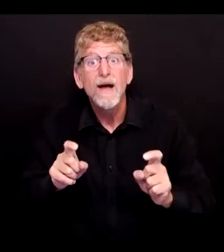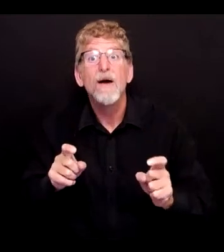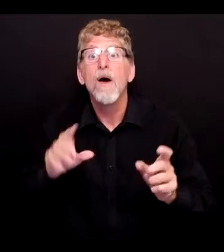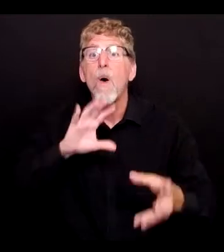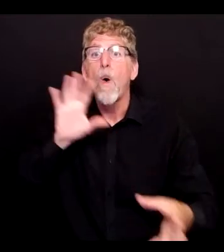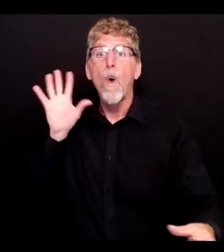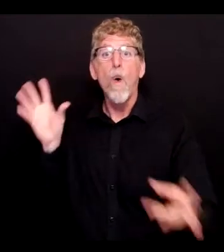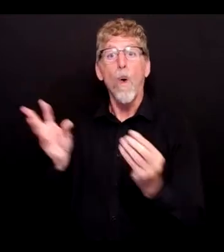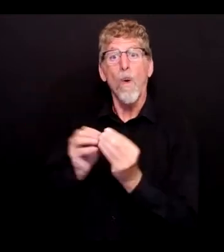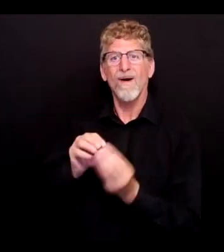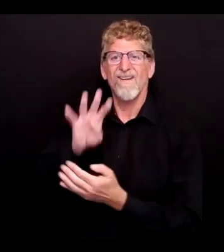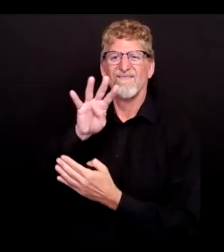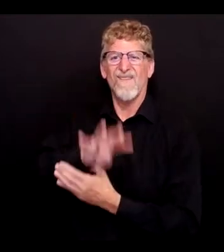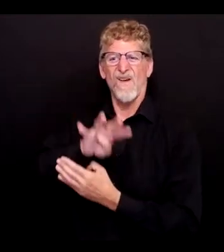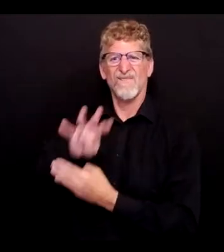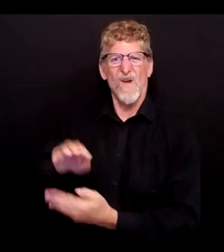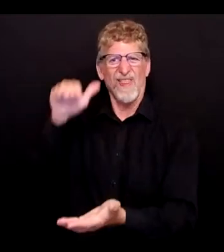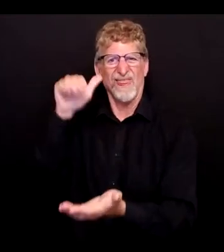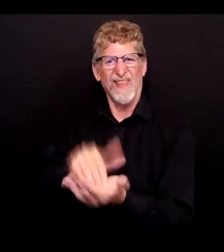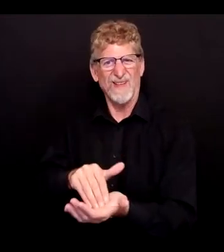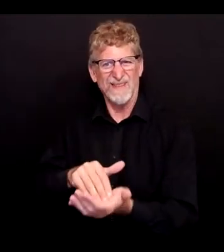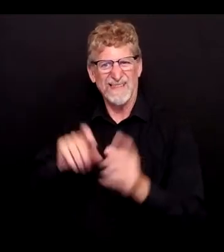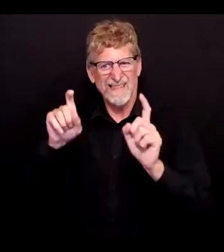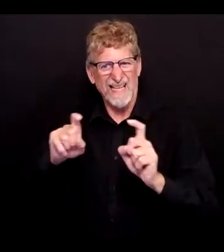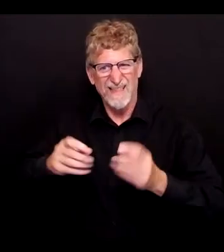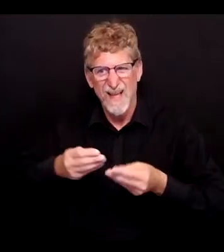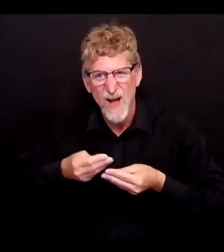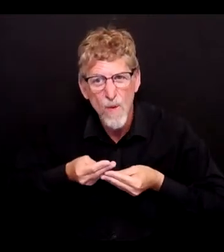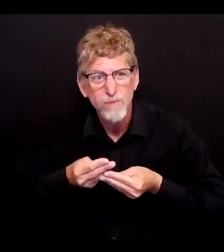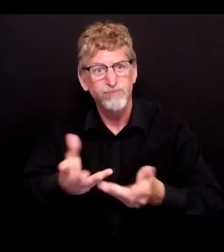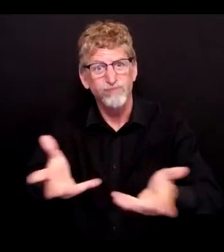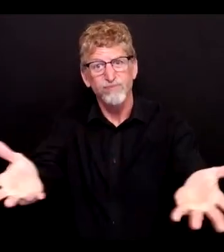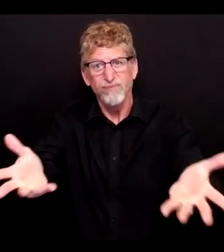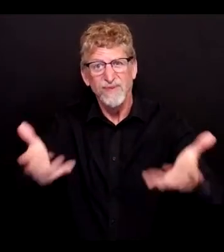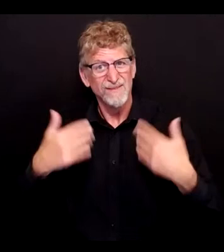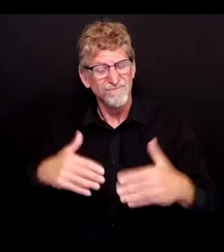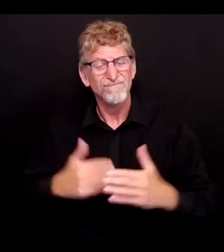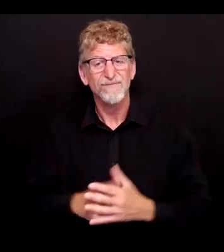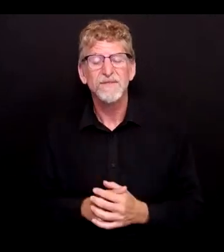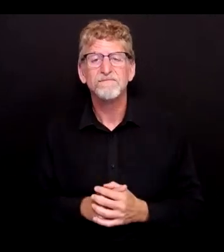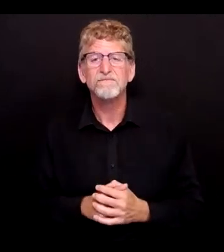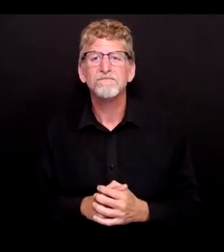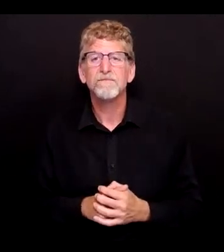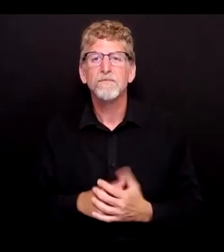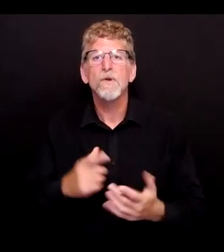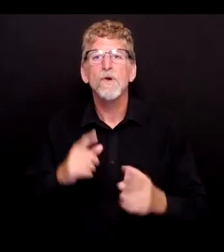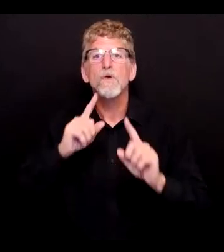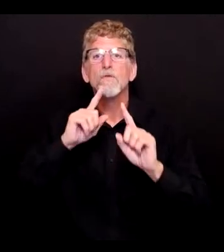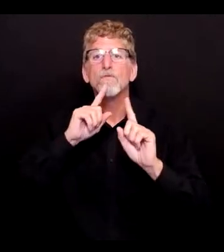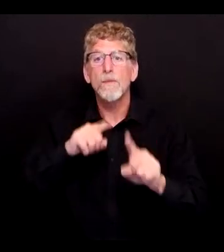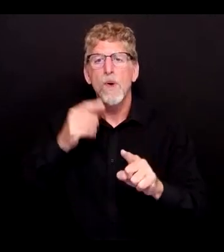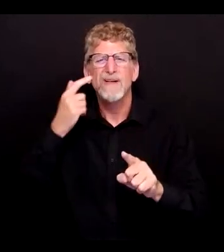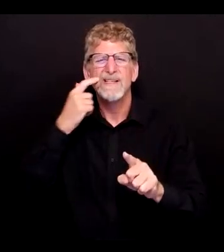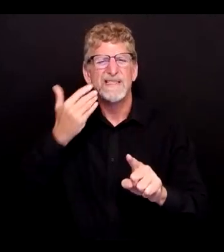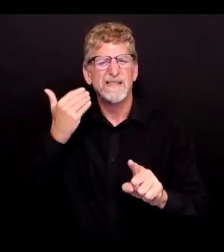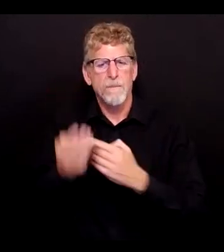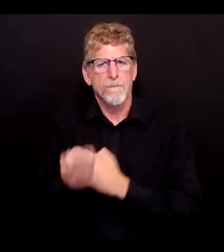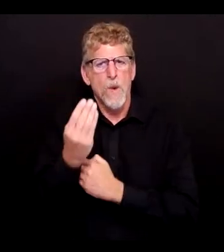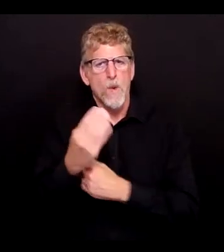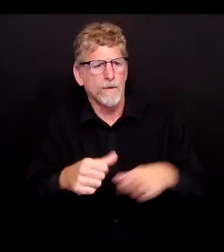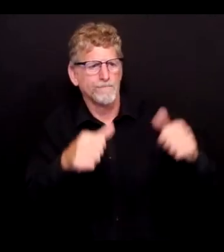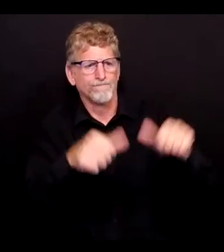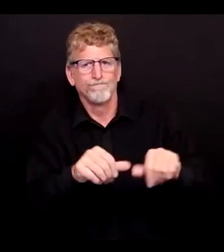44,111 lab tests that were processed. So we reported those numbers this morning, bringing us to a new cumulative total